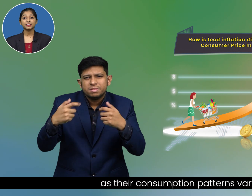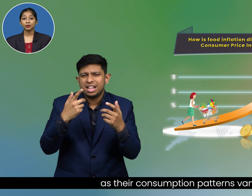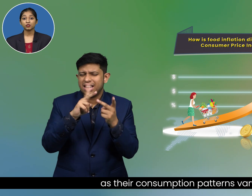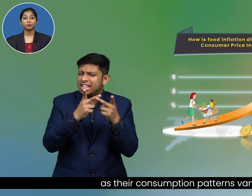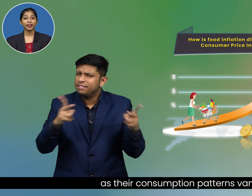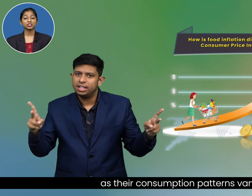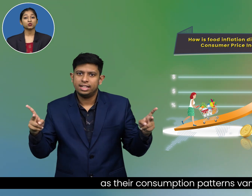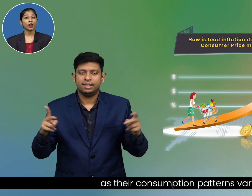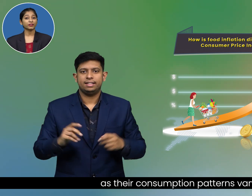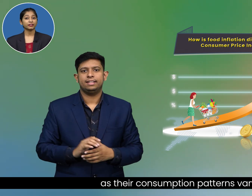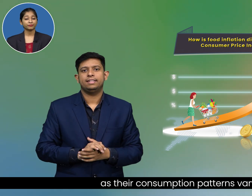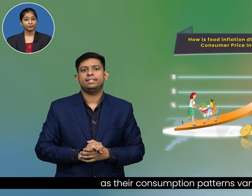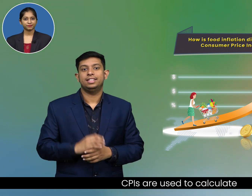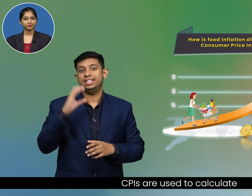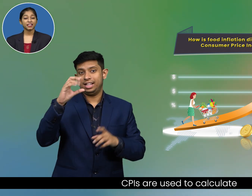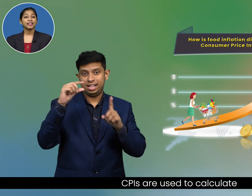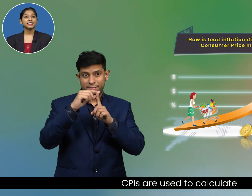their consumption patterns vary.